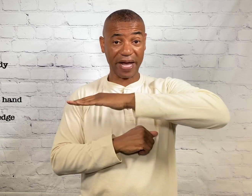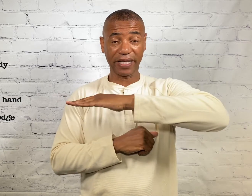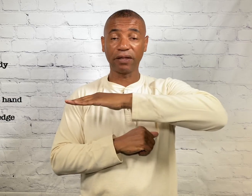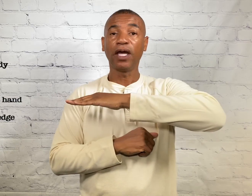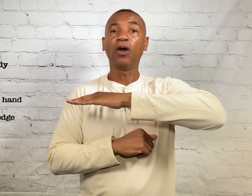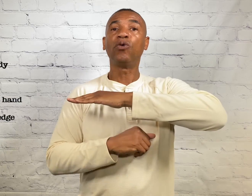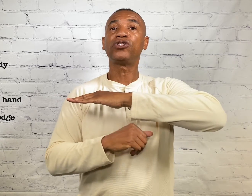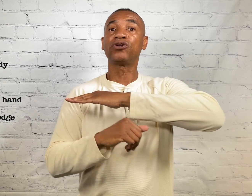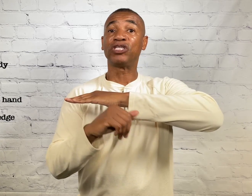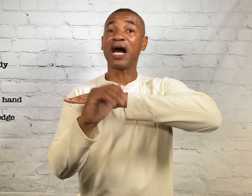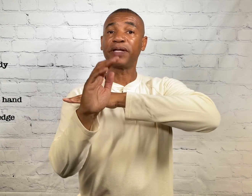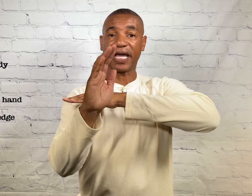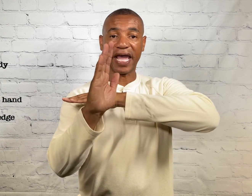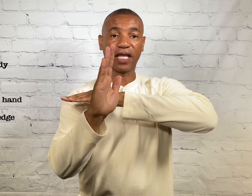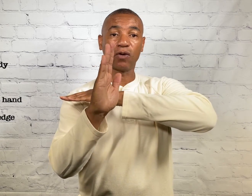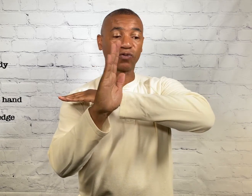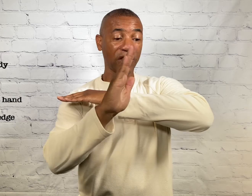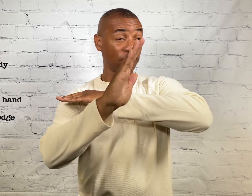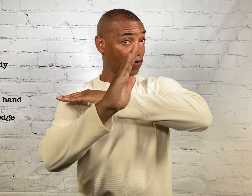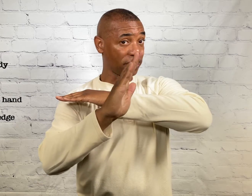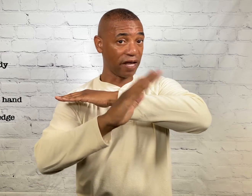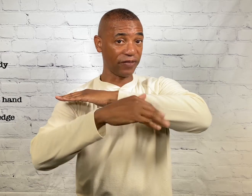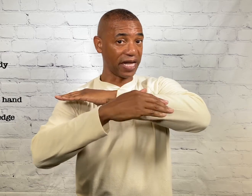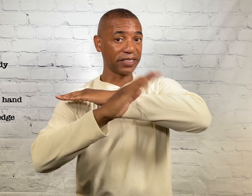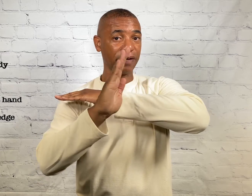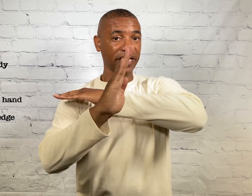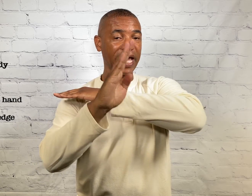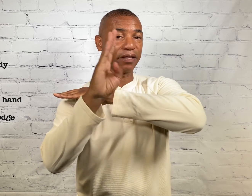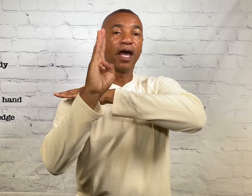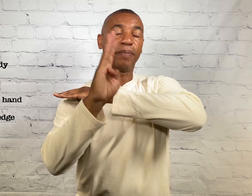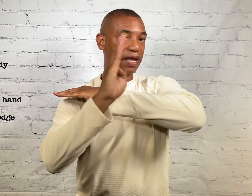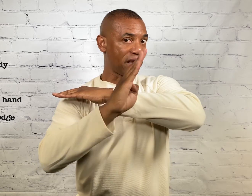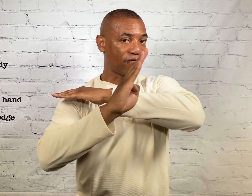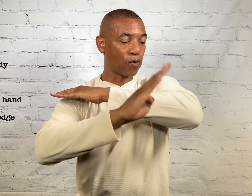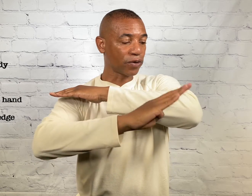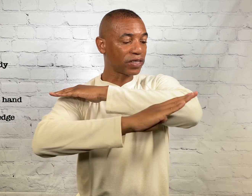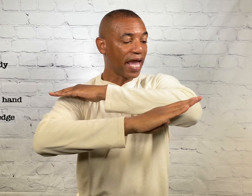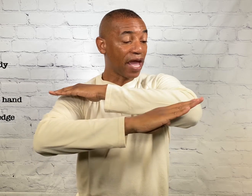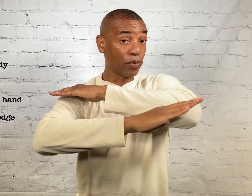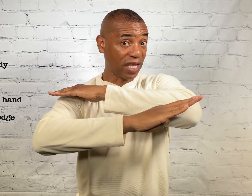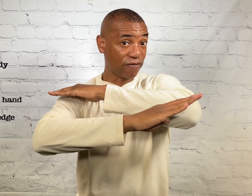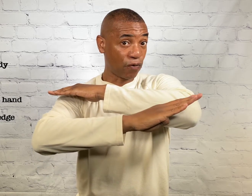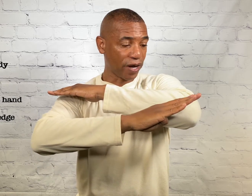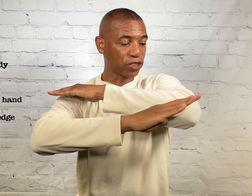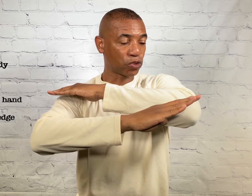body. With your dominant hand, it goes in front of the non-dominant hand, but I make fours, and with that four, it strikes